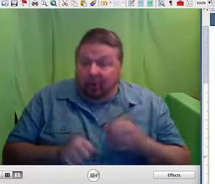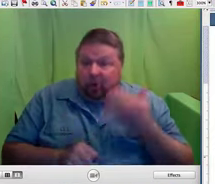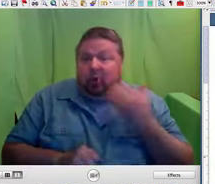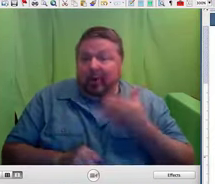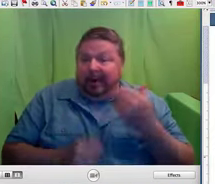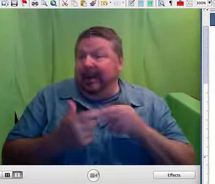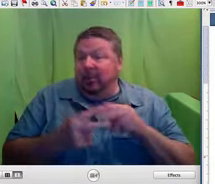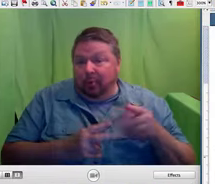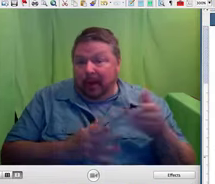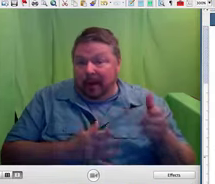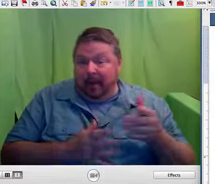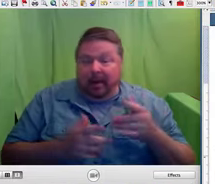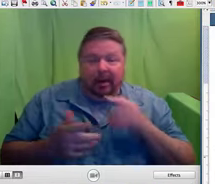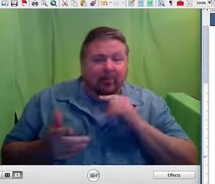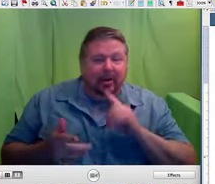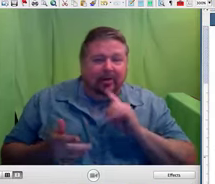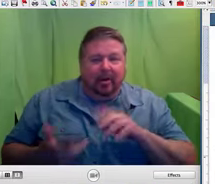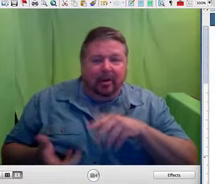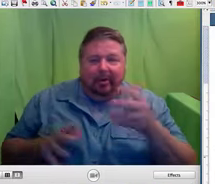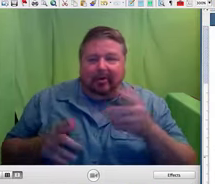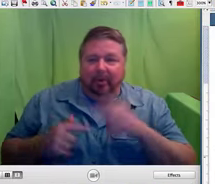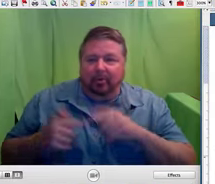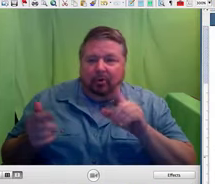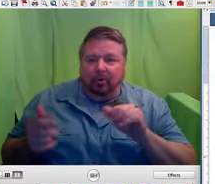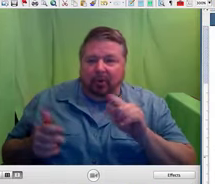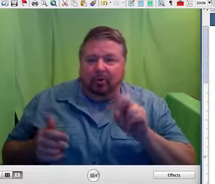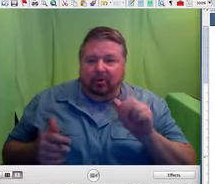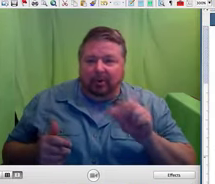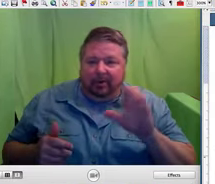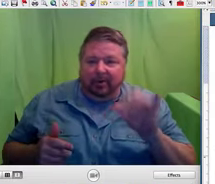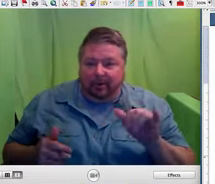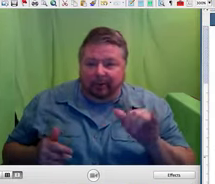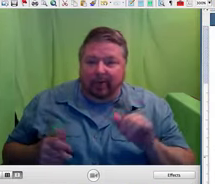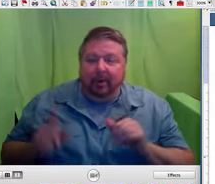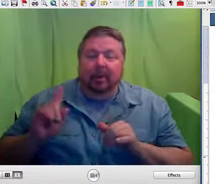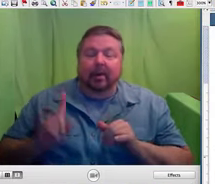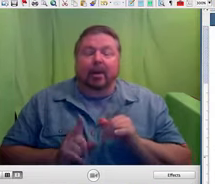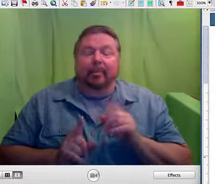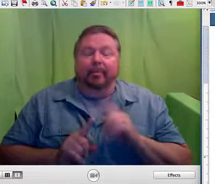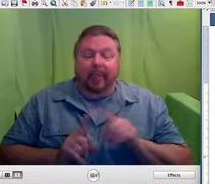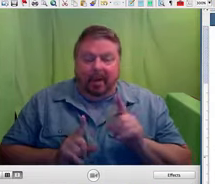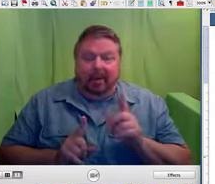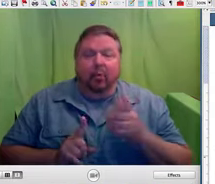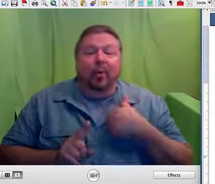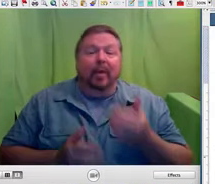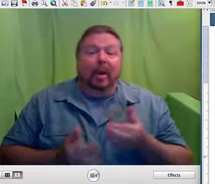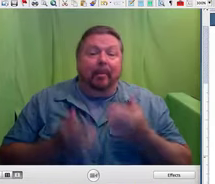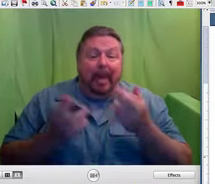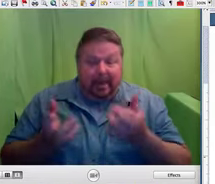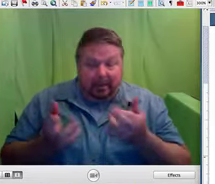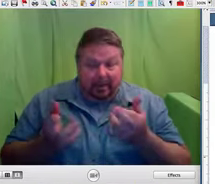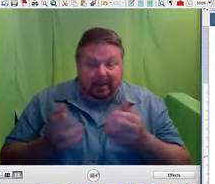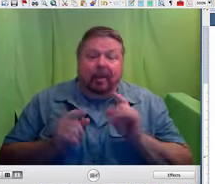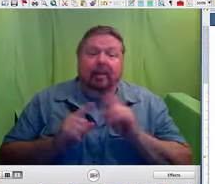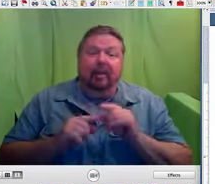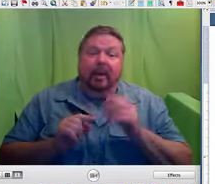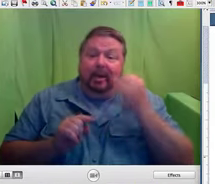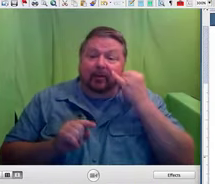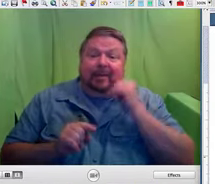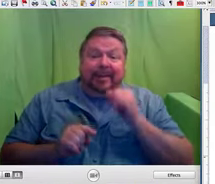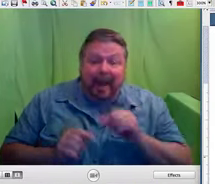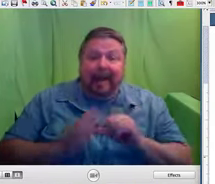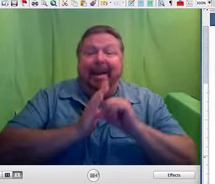can cue it either way, and it really is not going to mess up your literacy. But we recommend